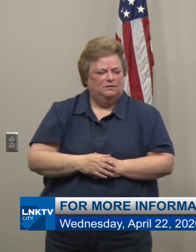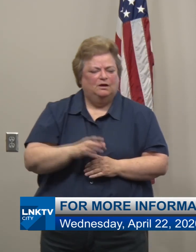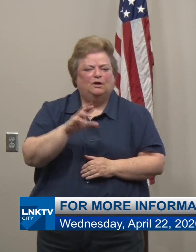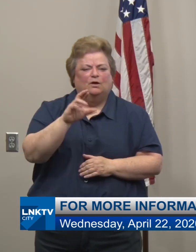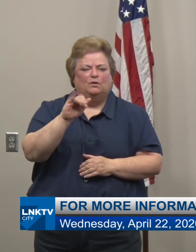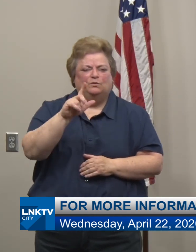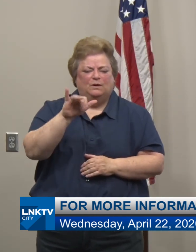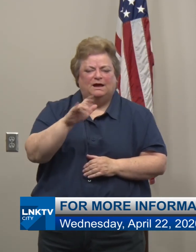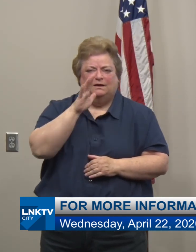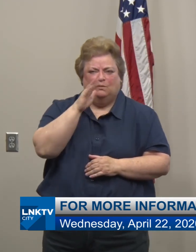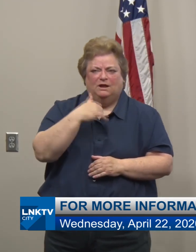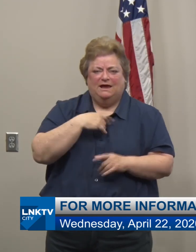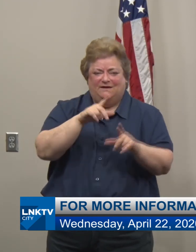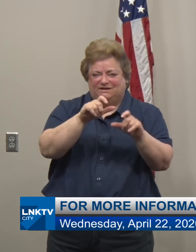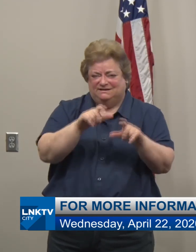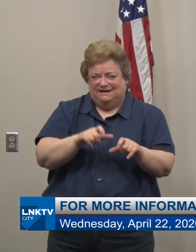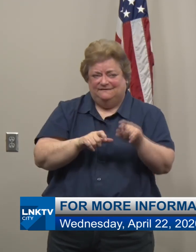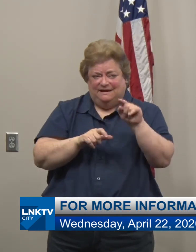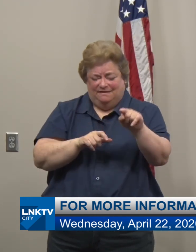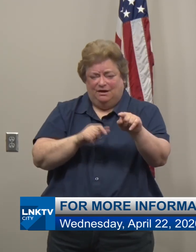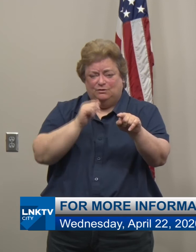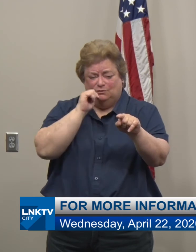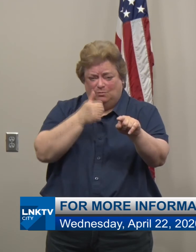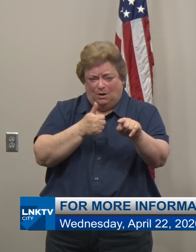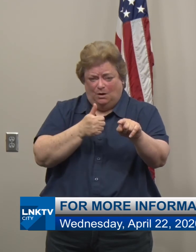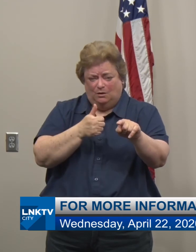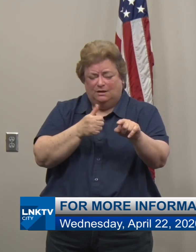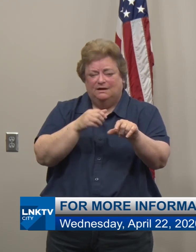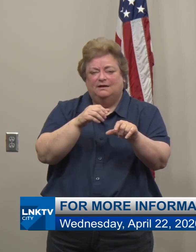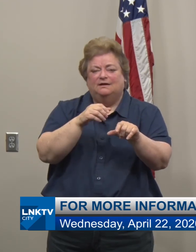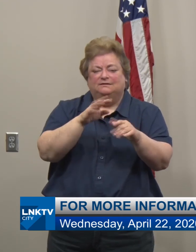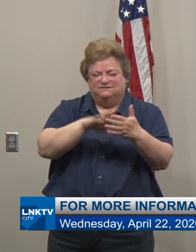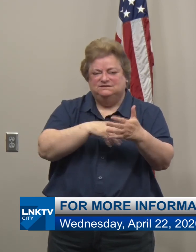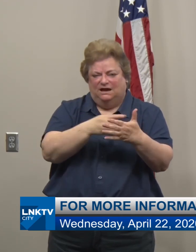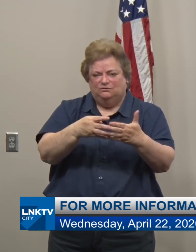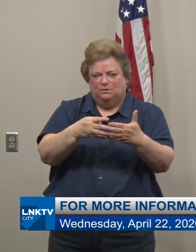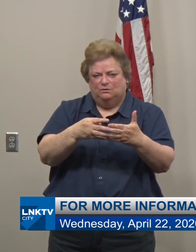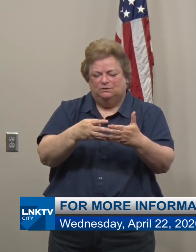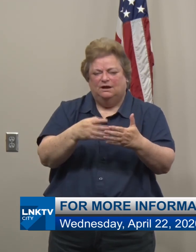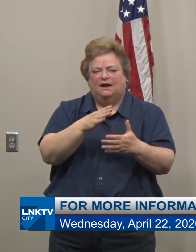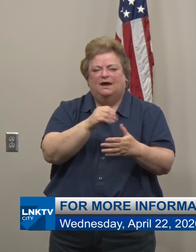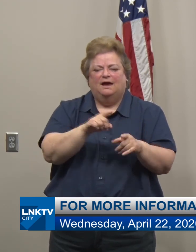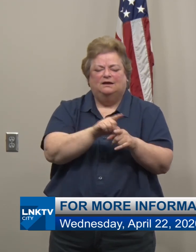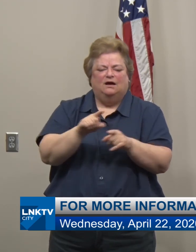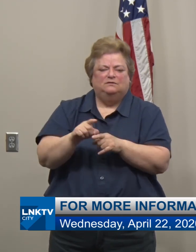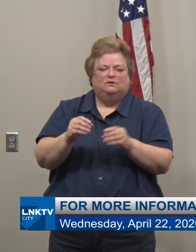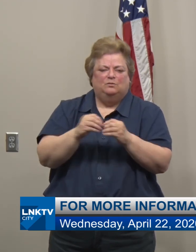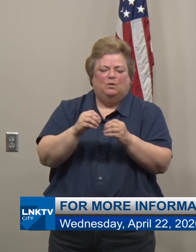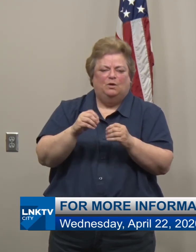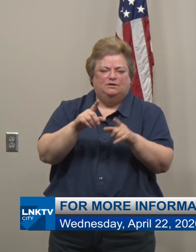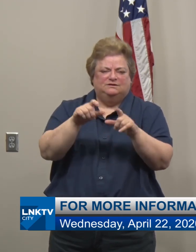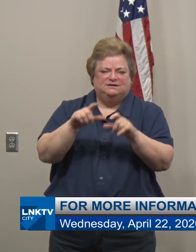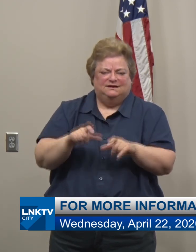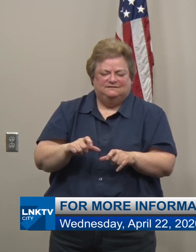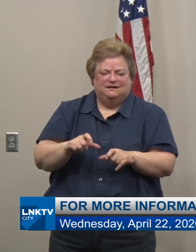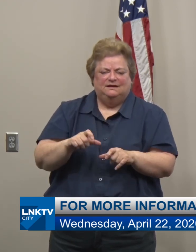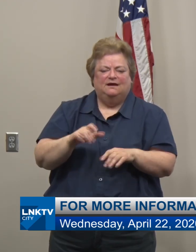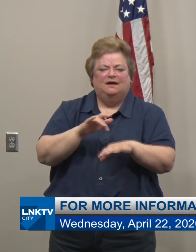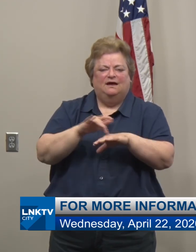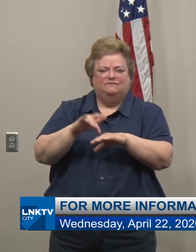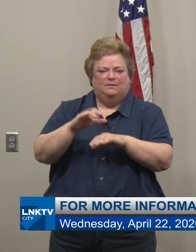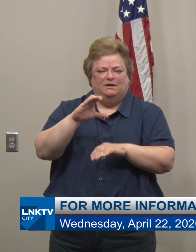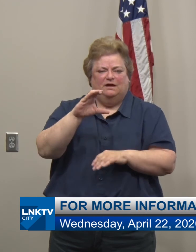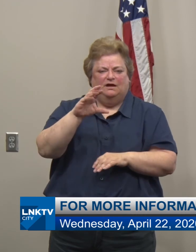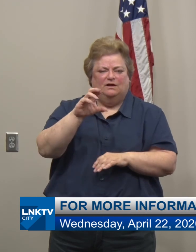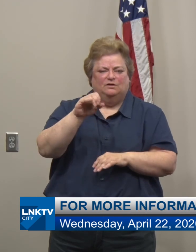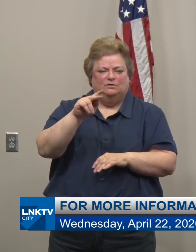Riley, there's going to be testing tomorrow in the area that's scheduled, and there'll also be more testing available in Crete through